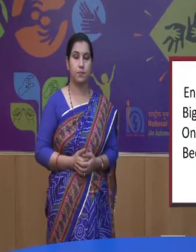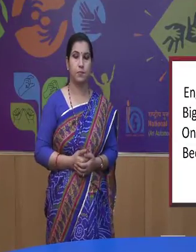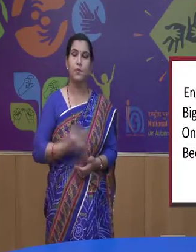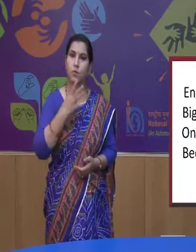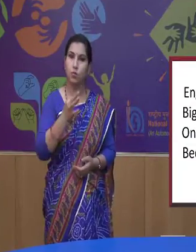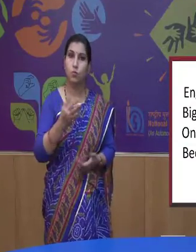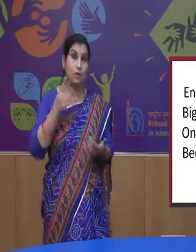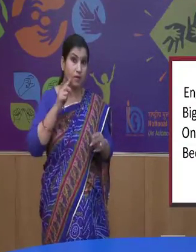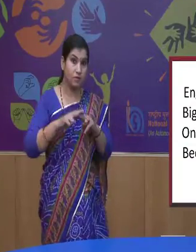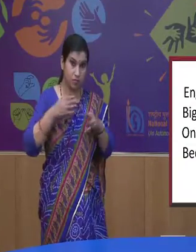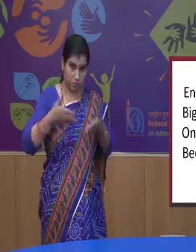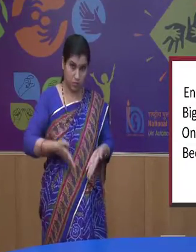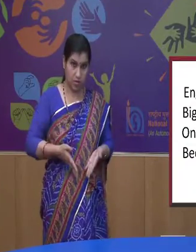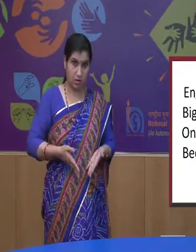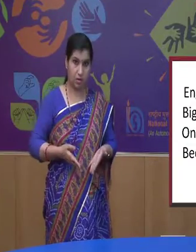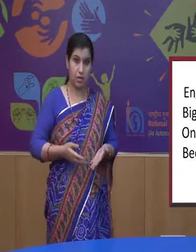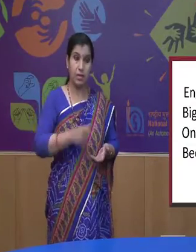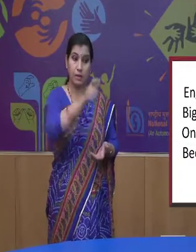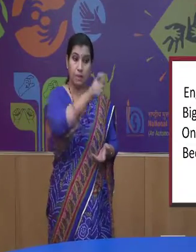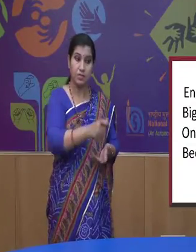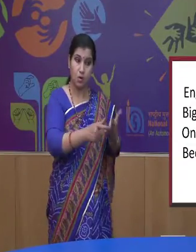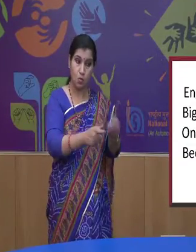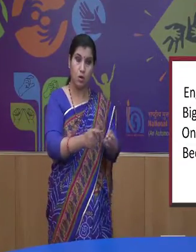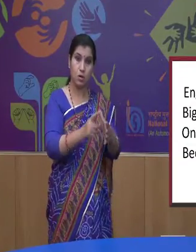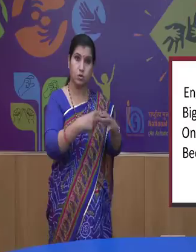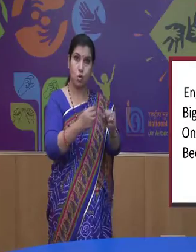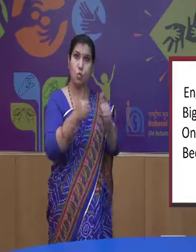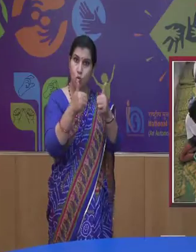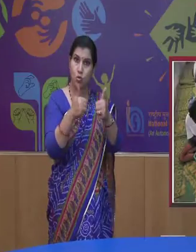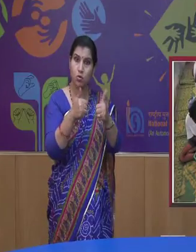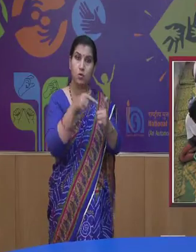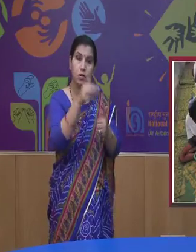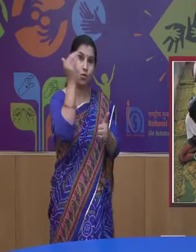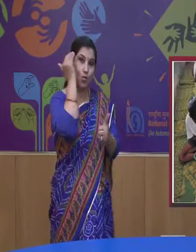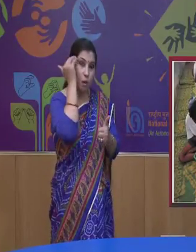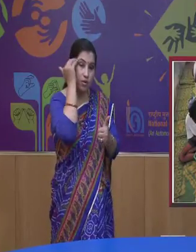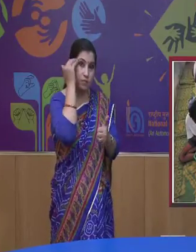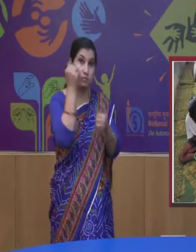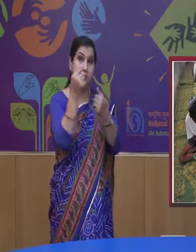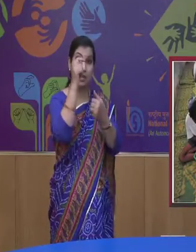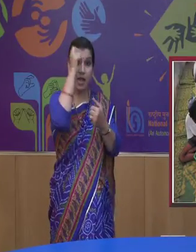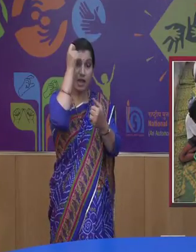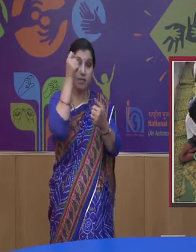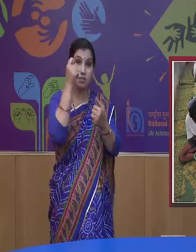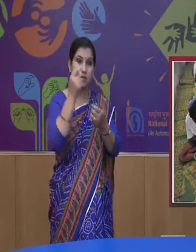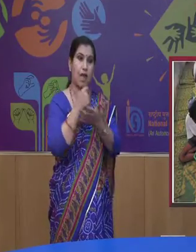In fact, if today a person wants to get a good job, his knowledge of English language